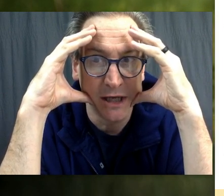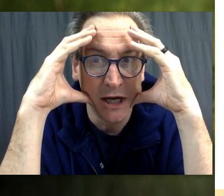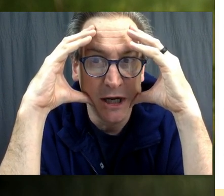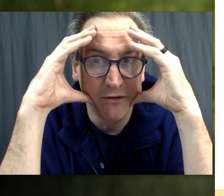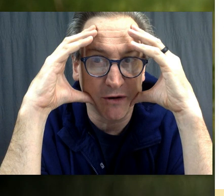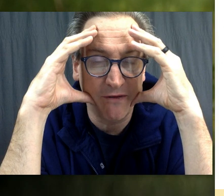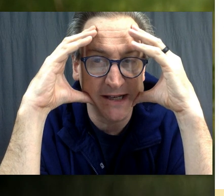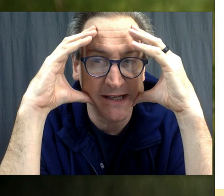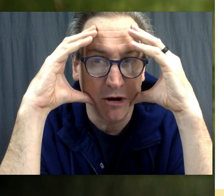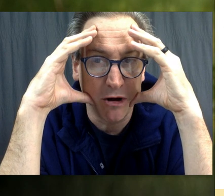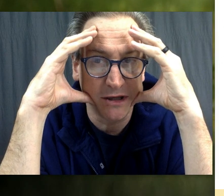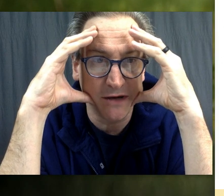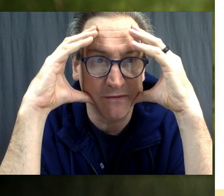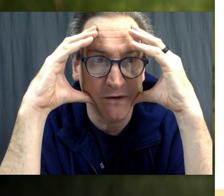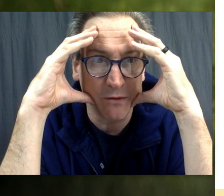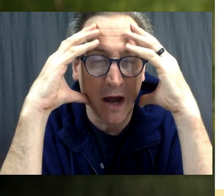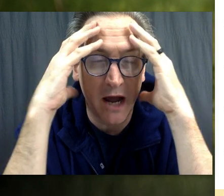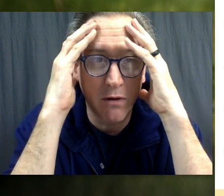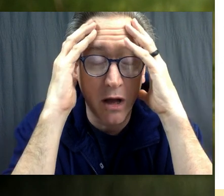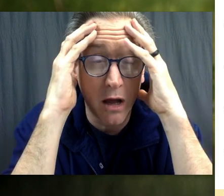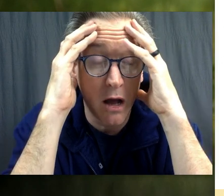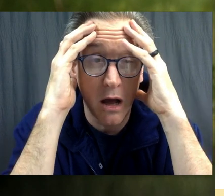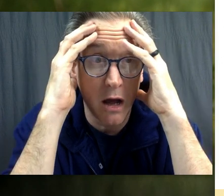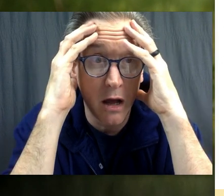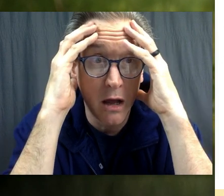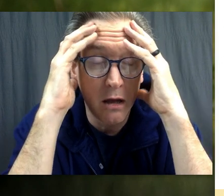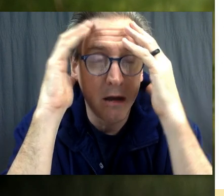sizes. They're facing all different.